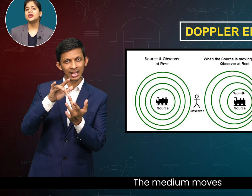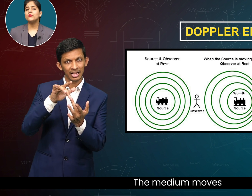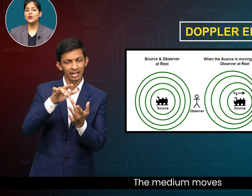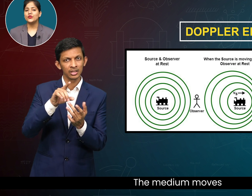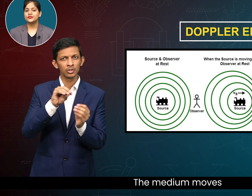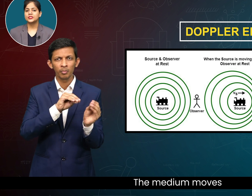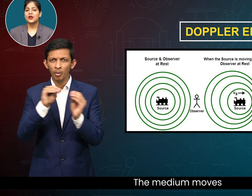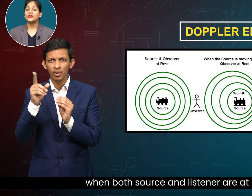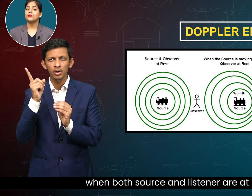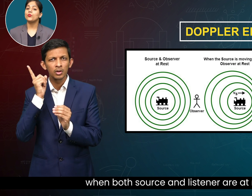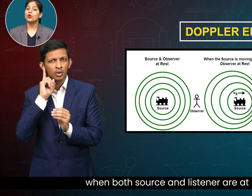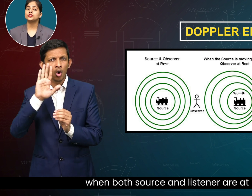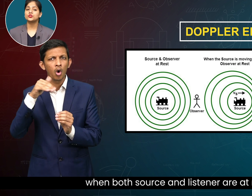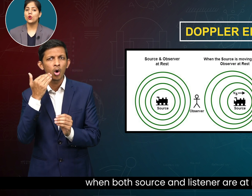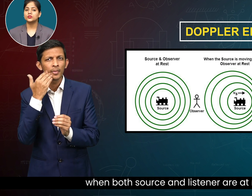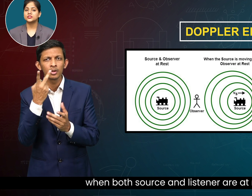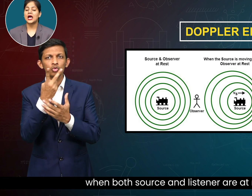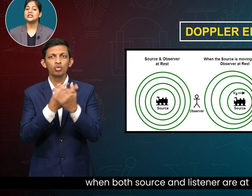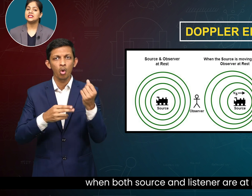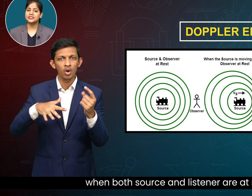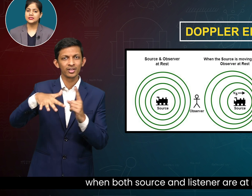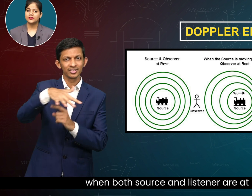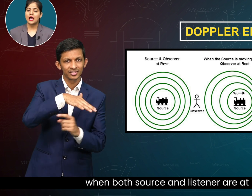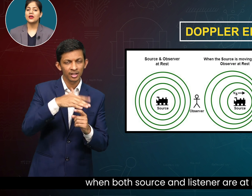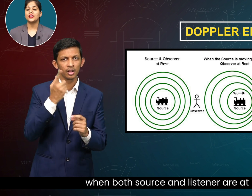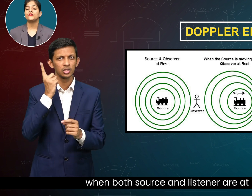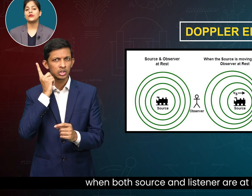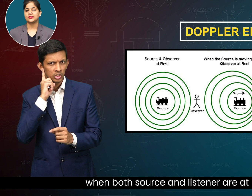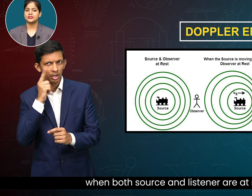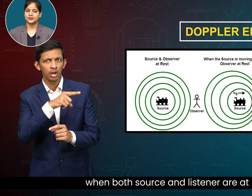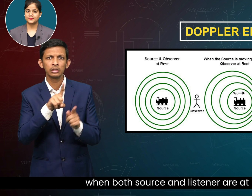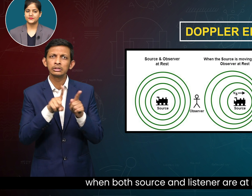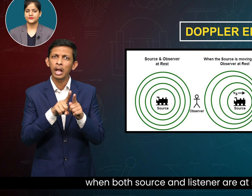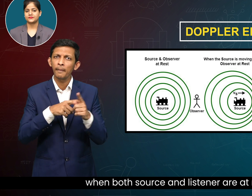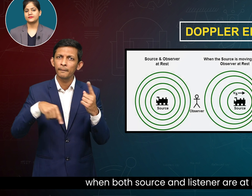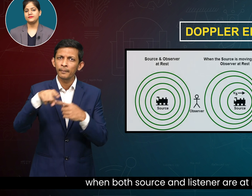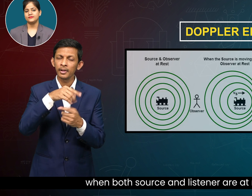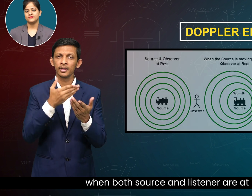The medium moves when both source and listener are at rest.